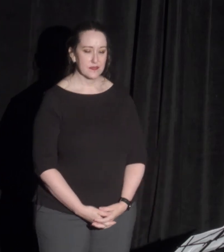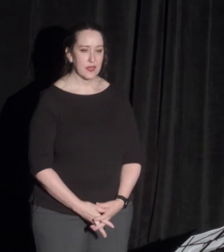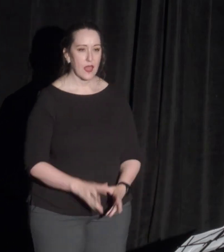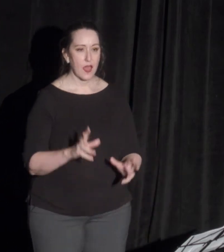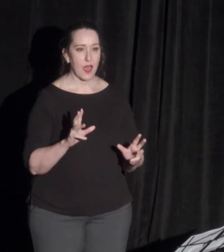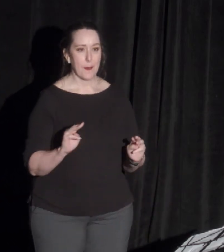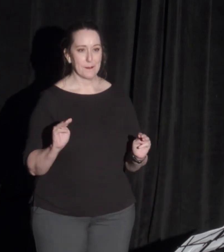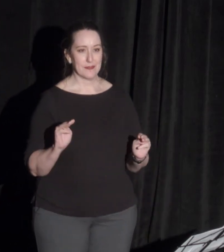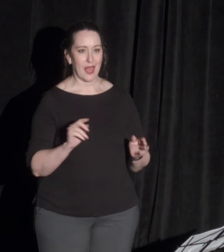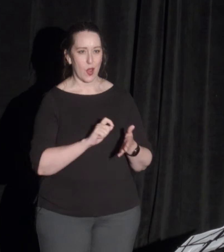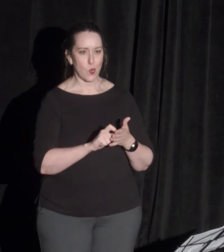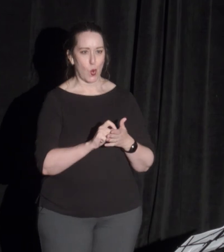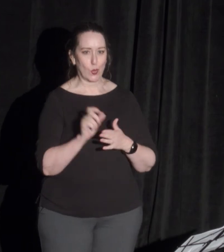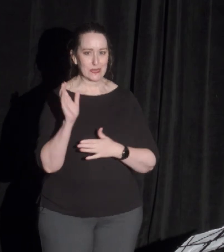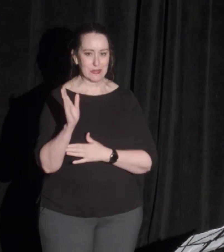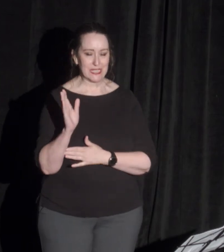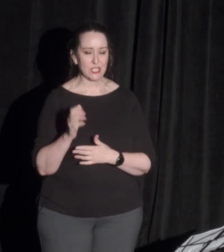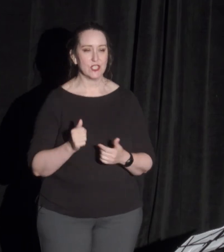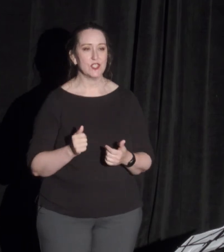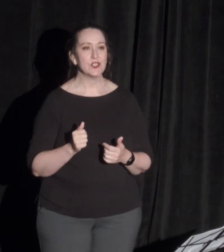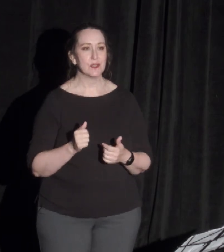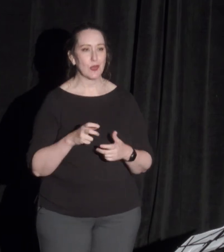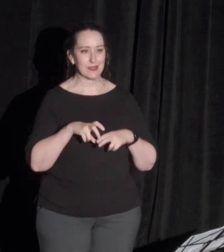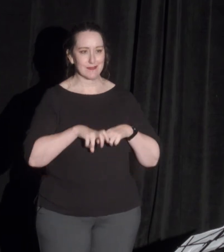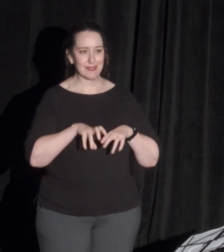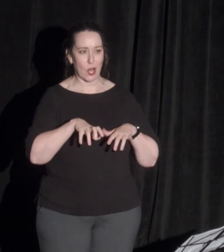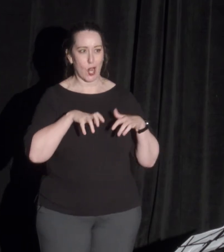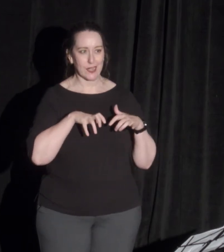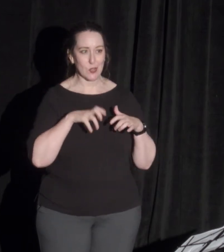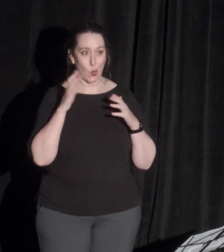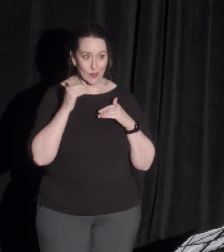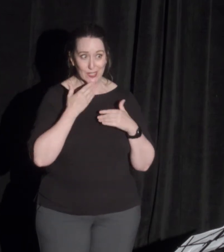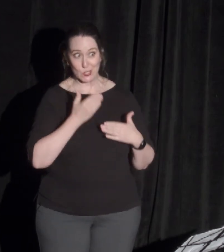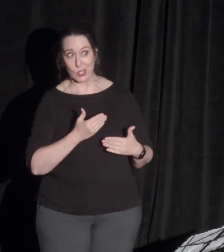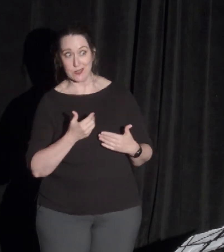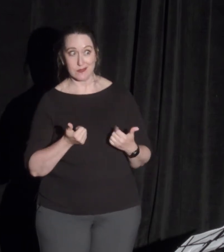I wrote the speech while sitting in the audience, so hopefully it's good.